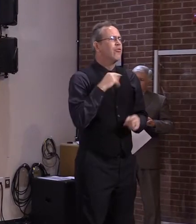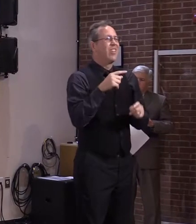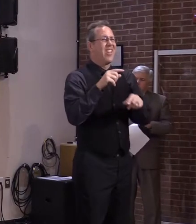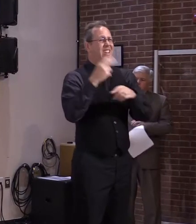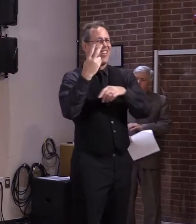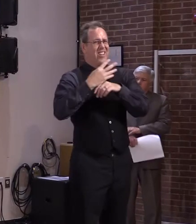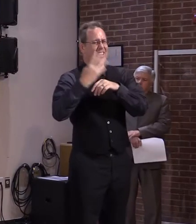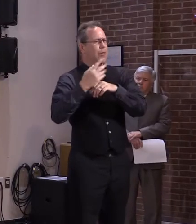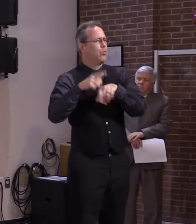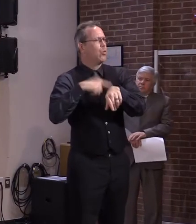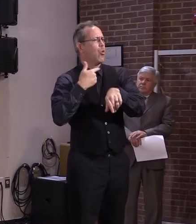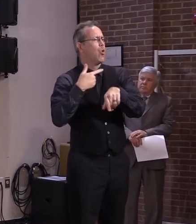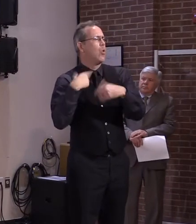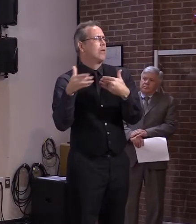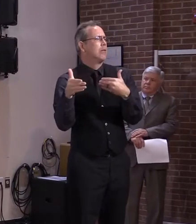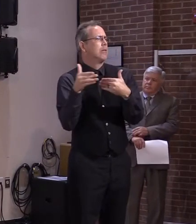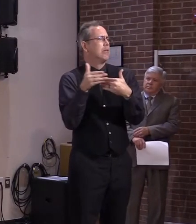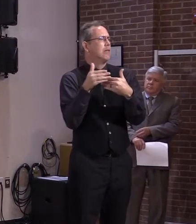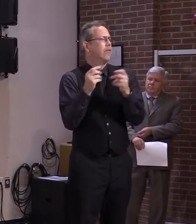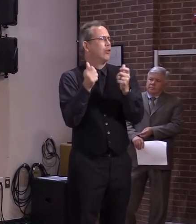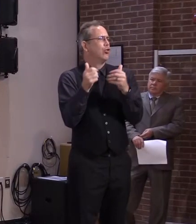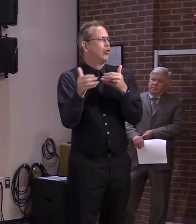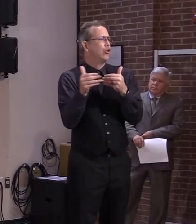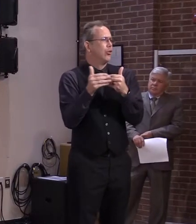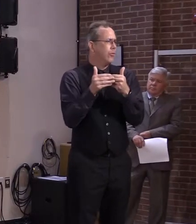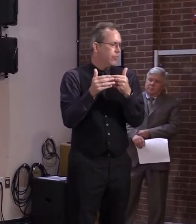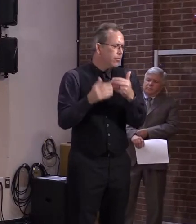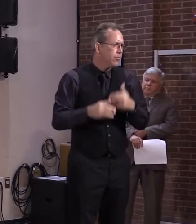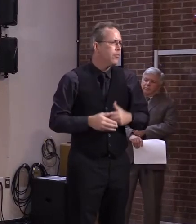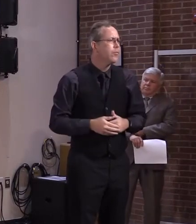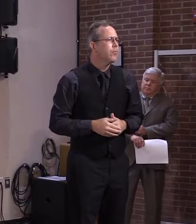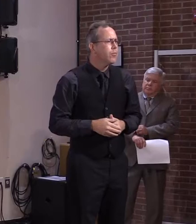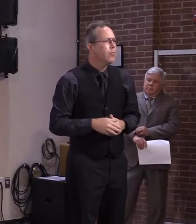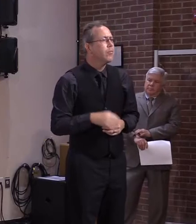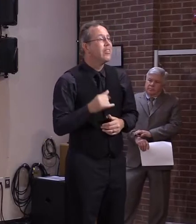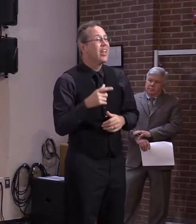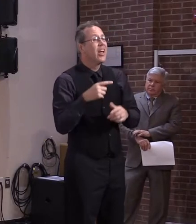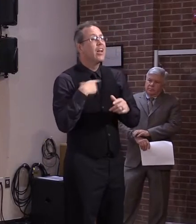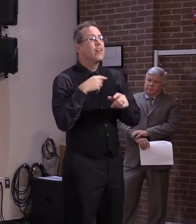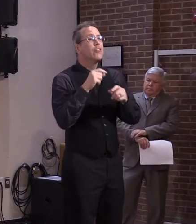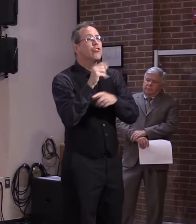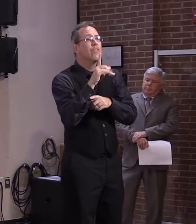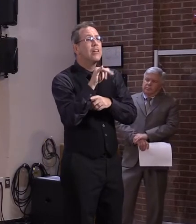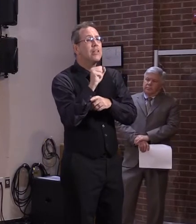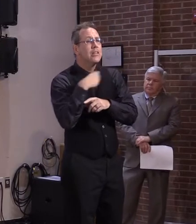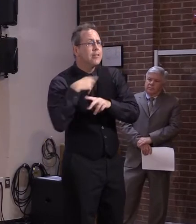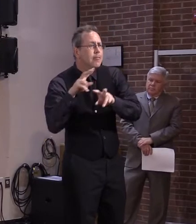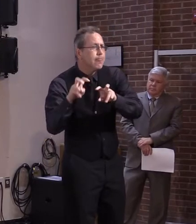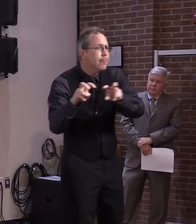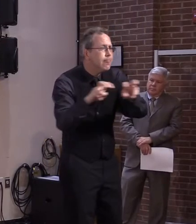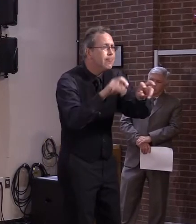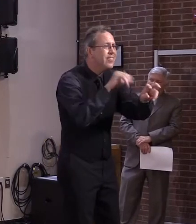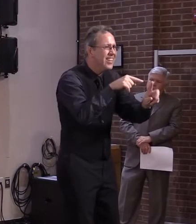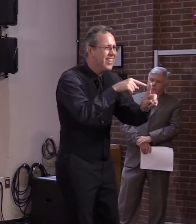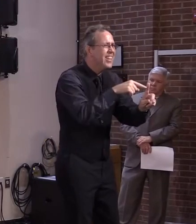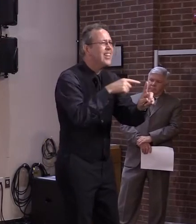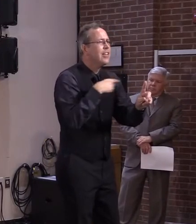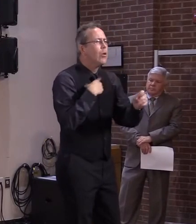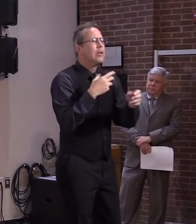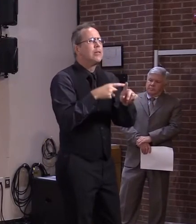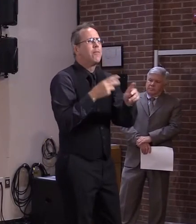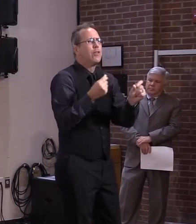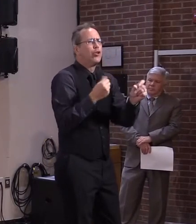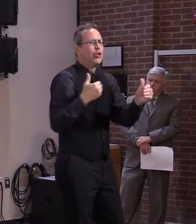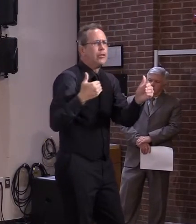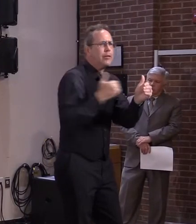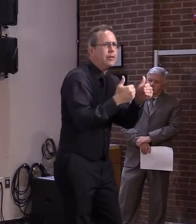up our surveillance testing in schools and to identify cases as soon as possible. And this will definitely be an essential part of our strategy as the Delta